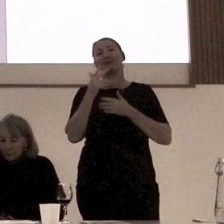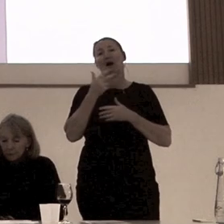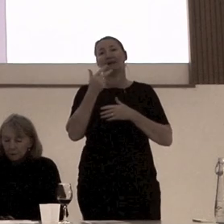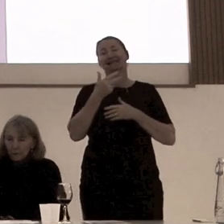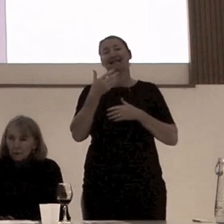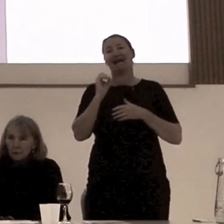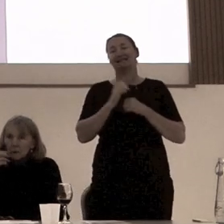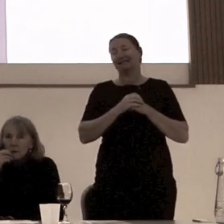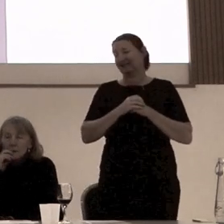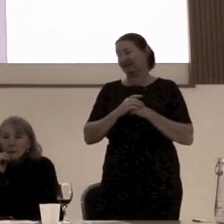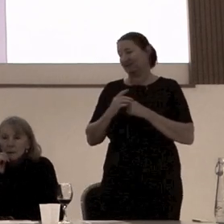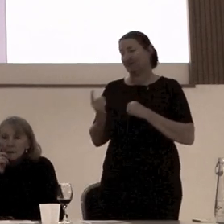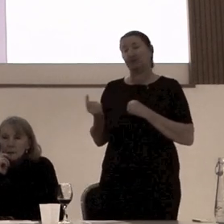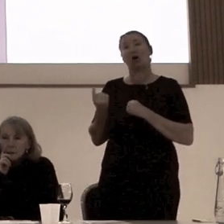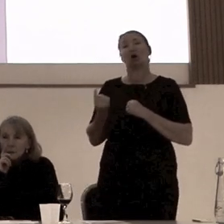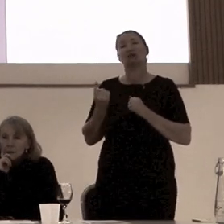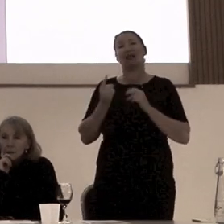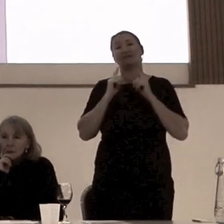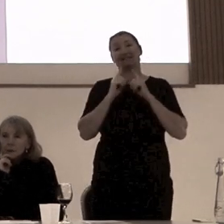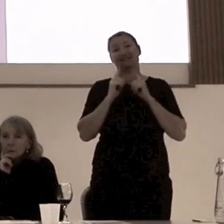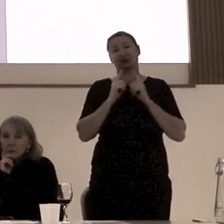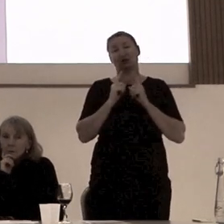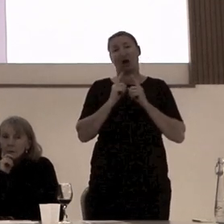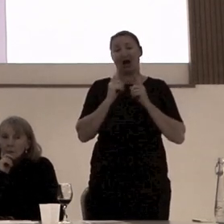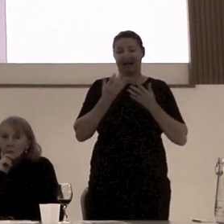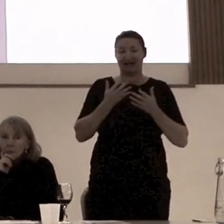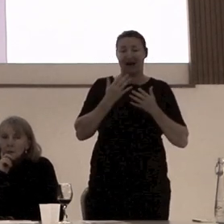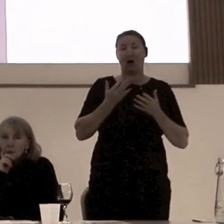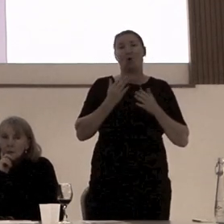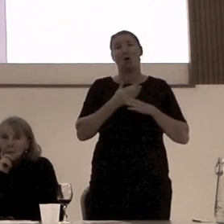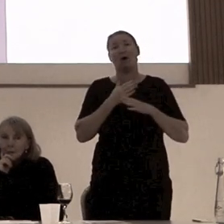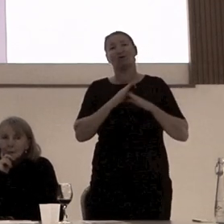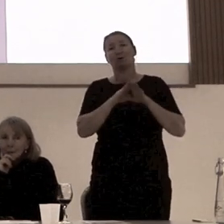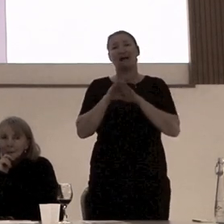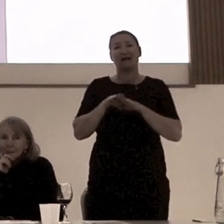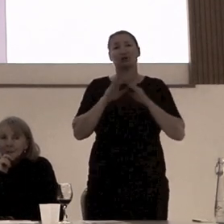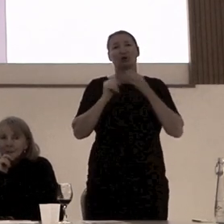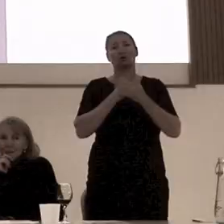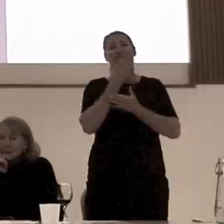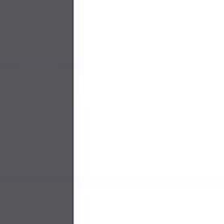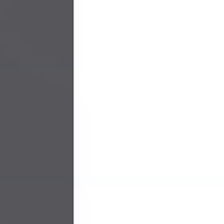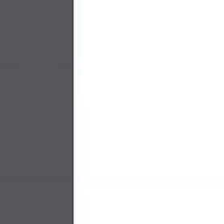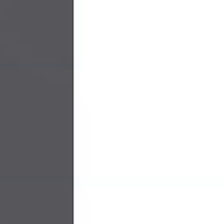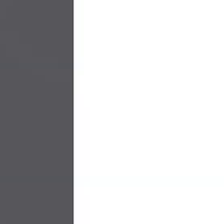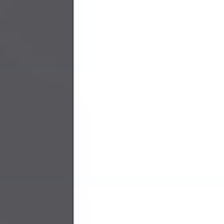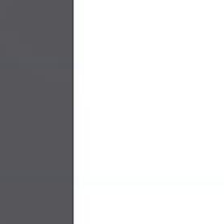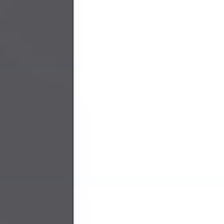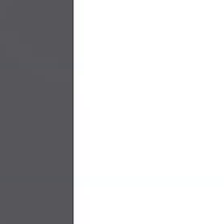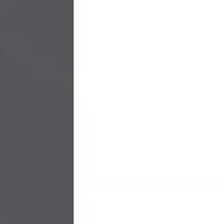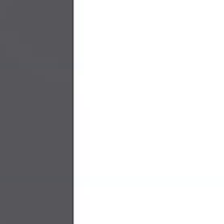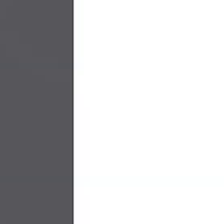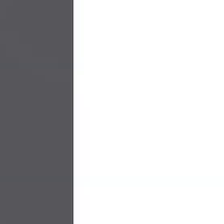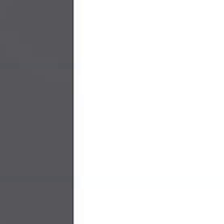Linda was a teacher and now works for the National Development Team for Inclusion. Ellen.